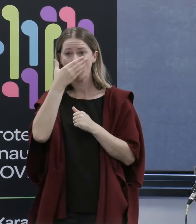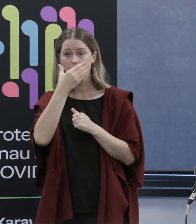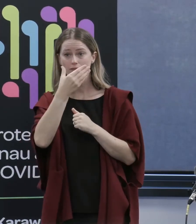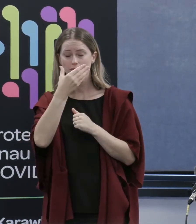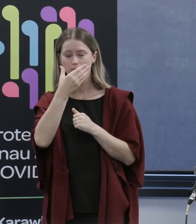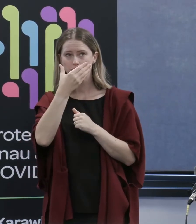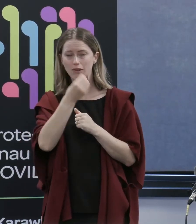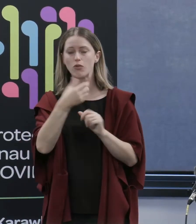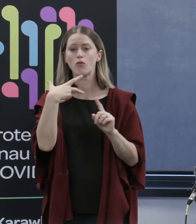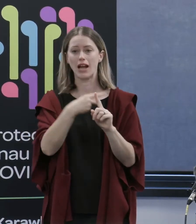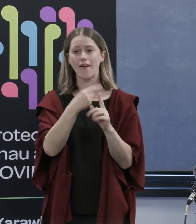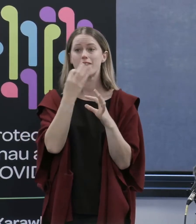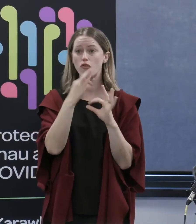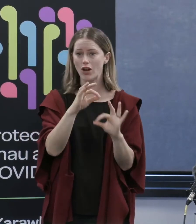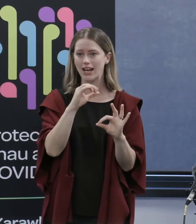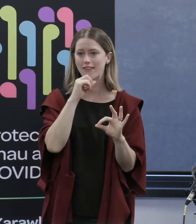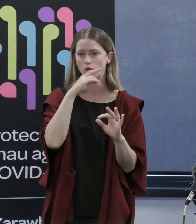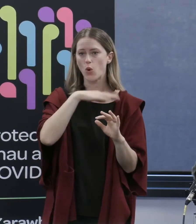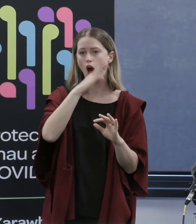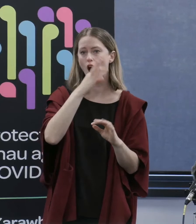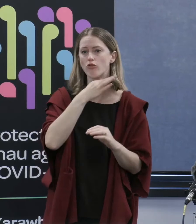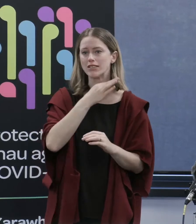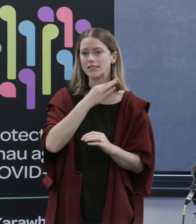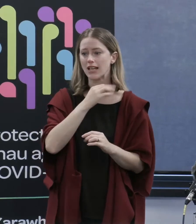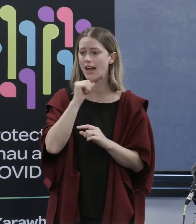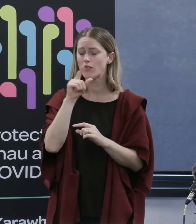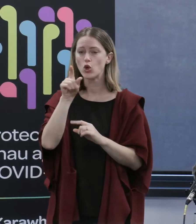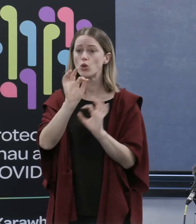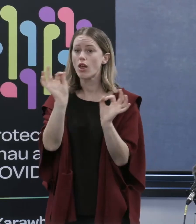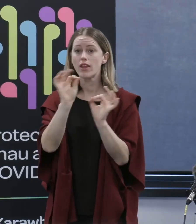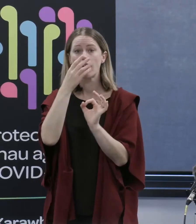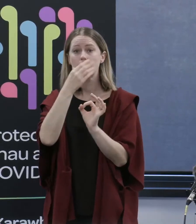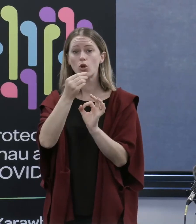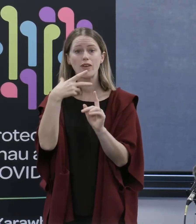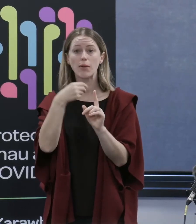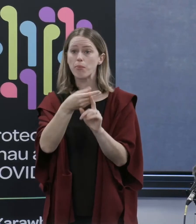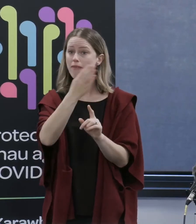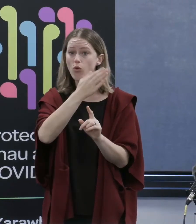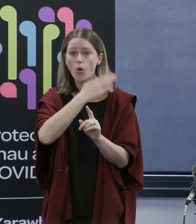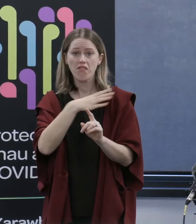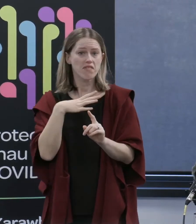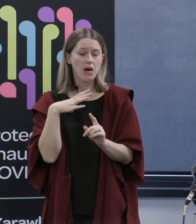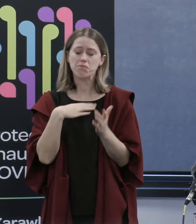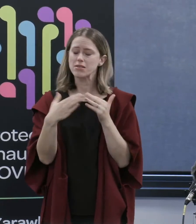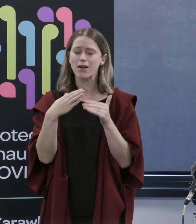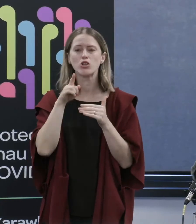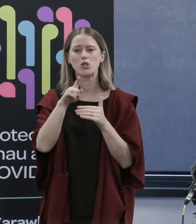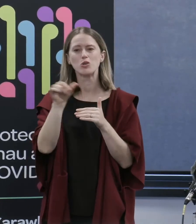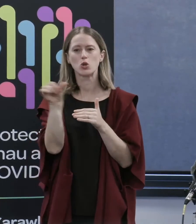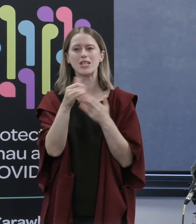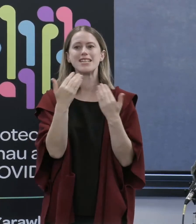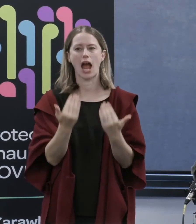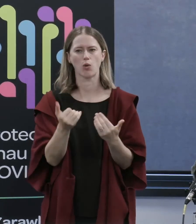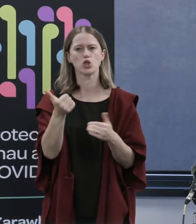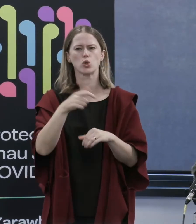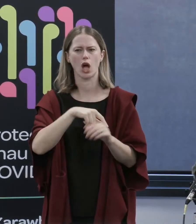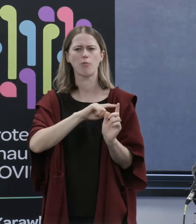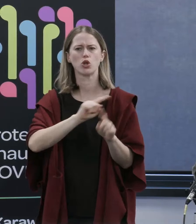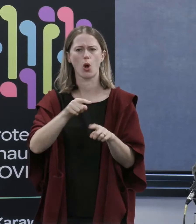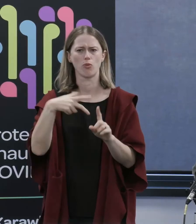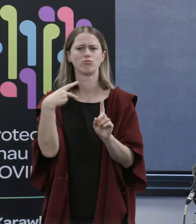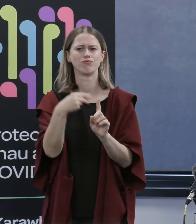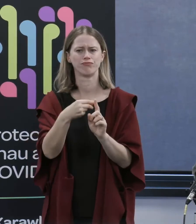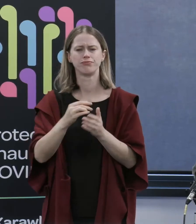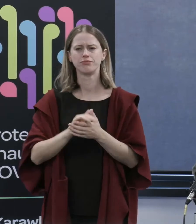risk, and even if you haven't had a flu vaccination before, now is a good time and a good year to go and have your first